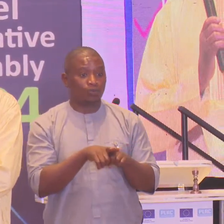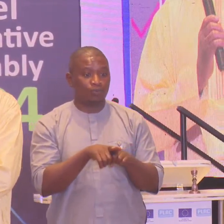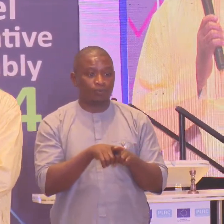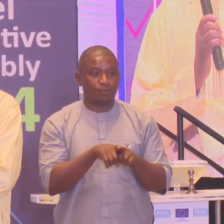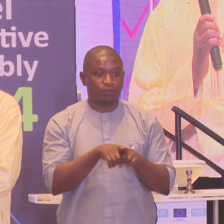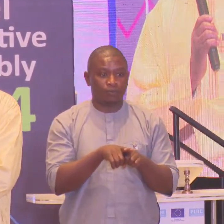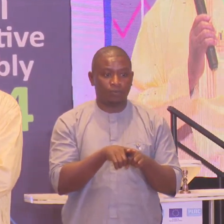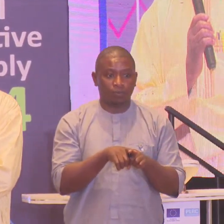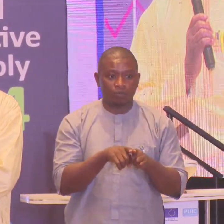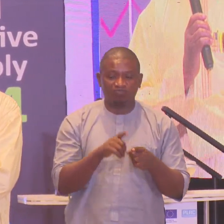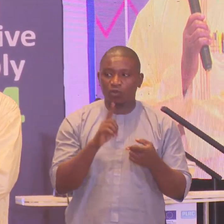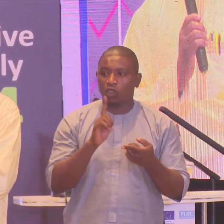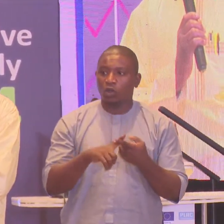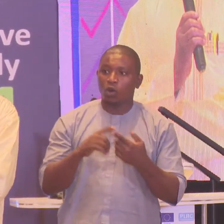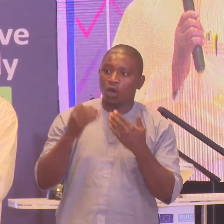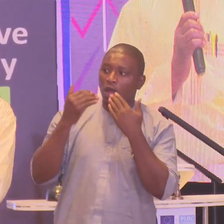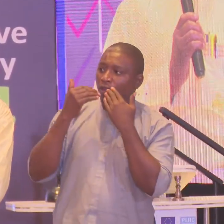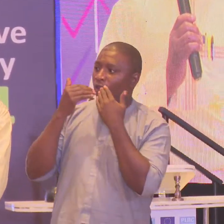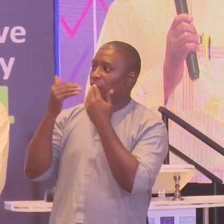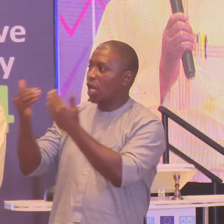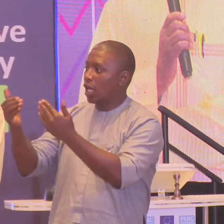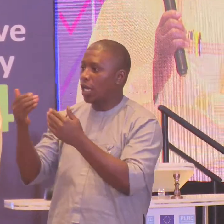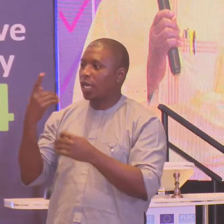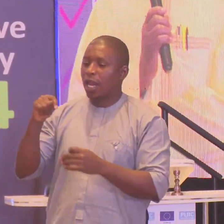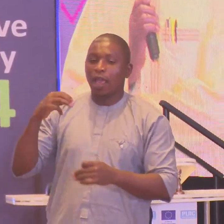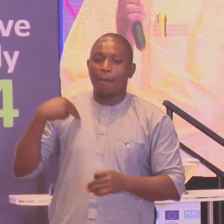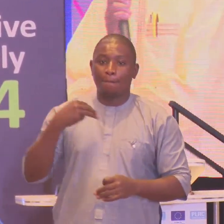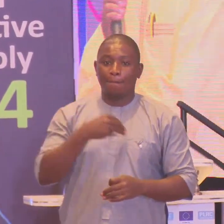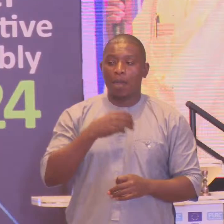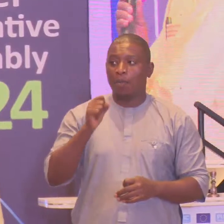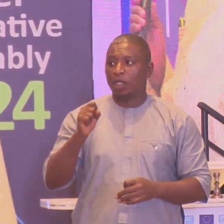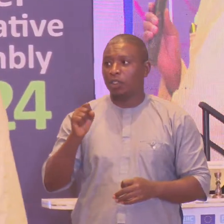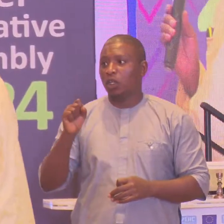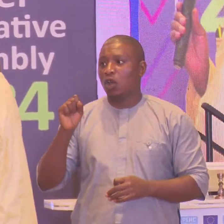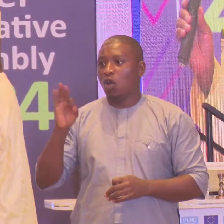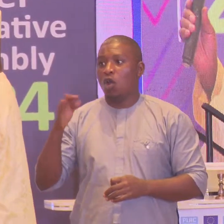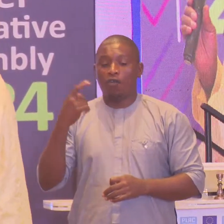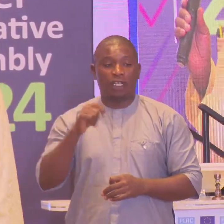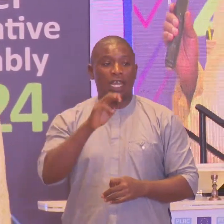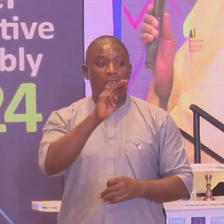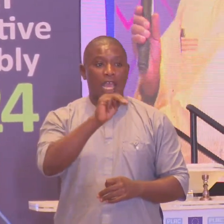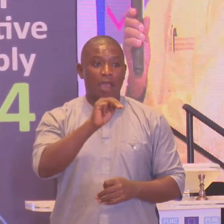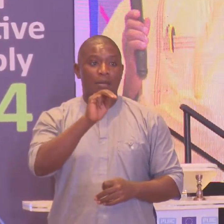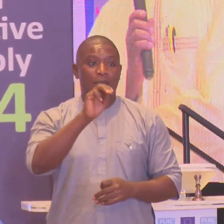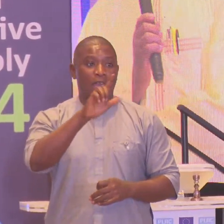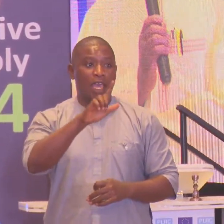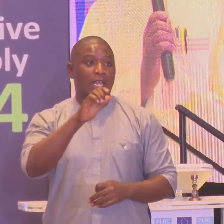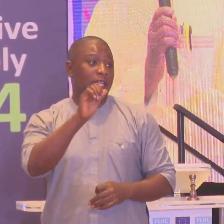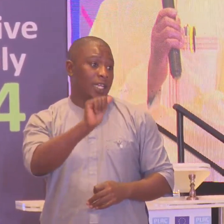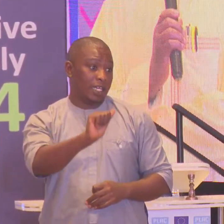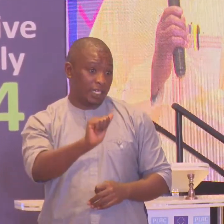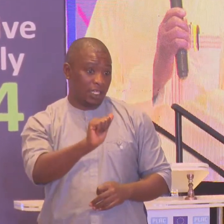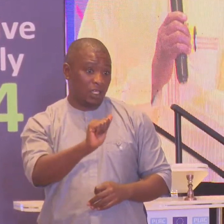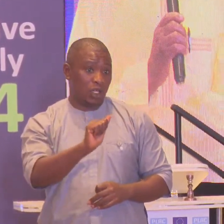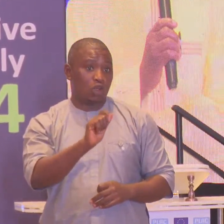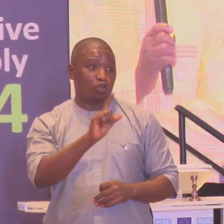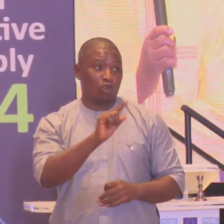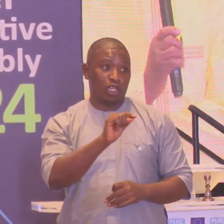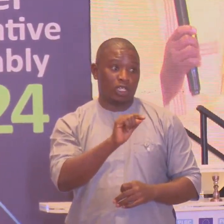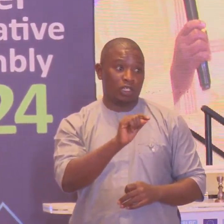to thank the members of the Model Legislative Assembly